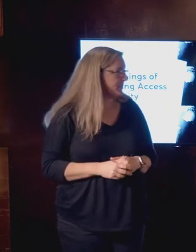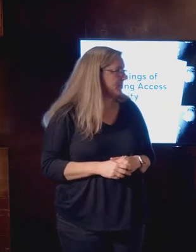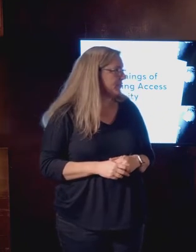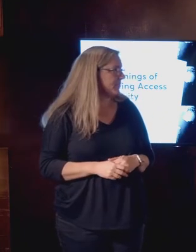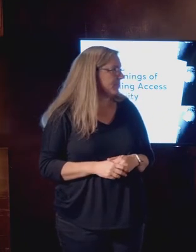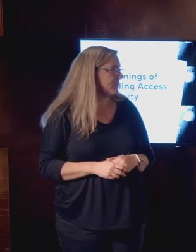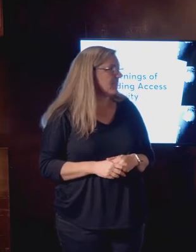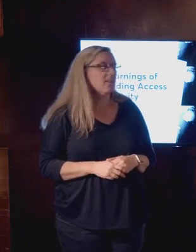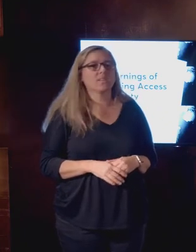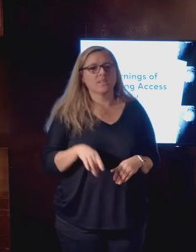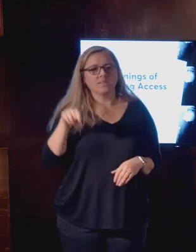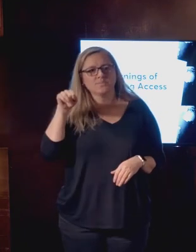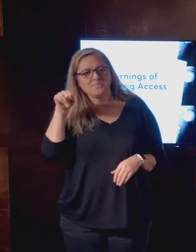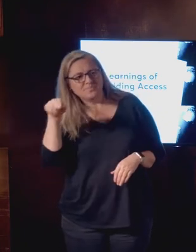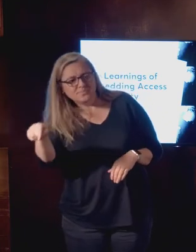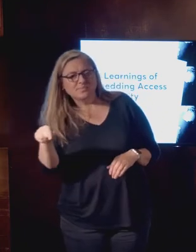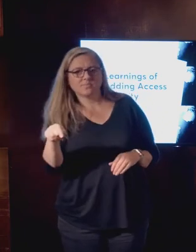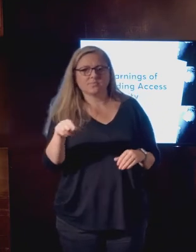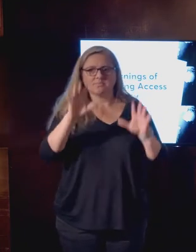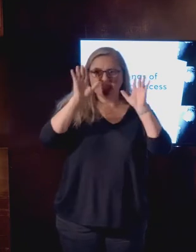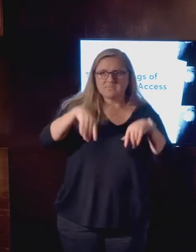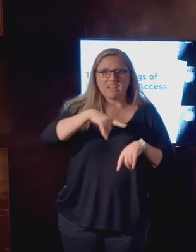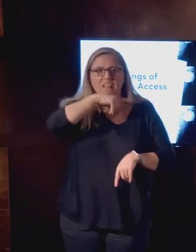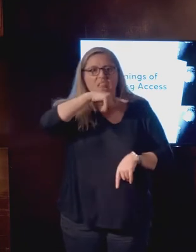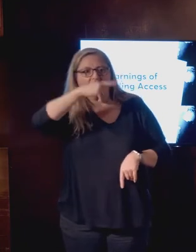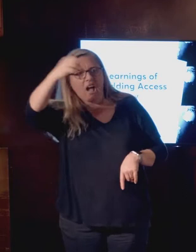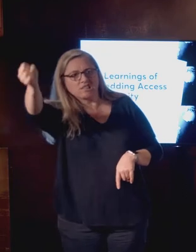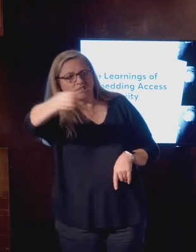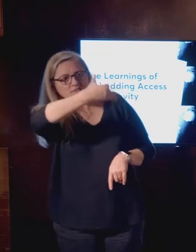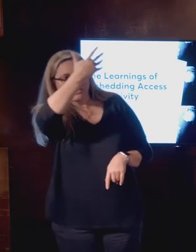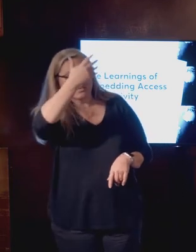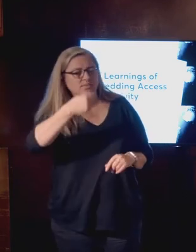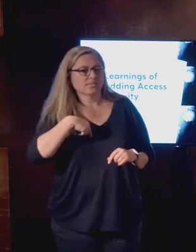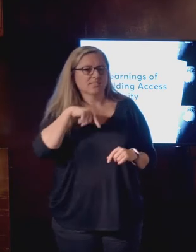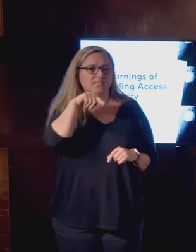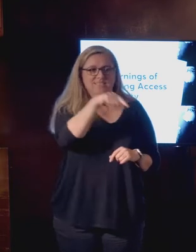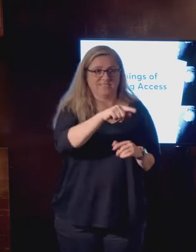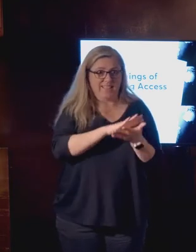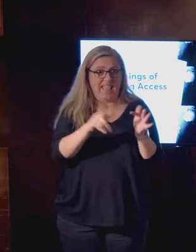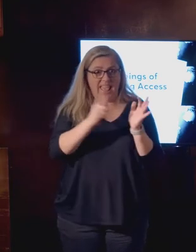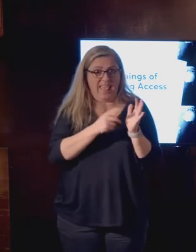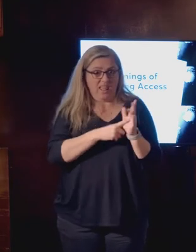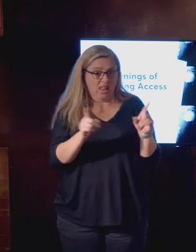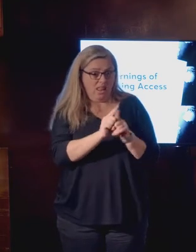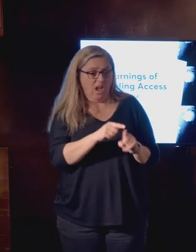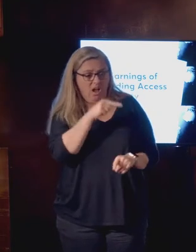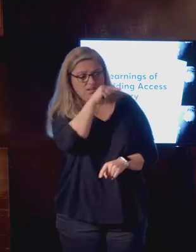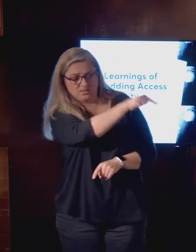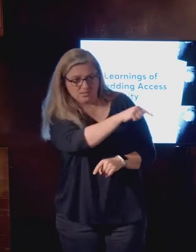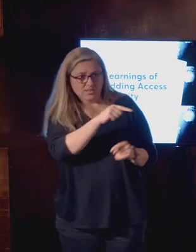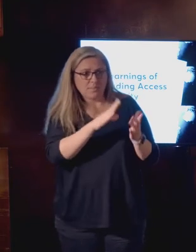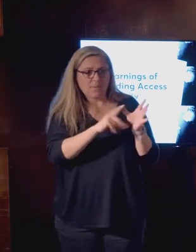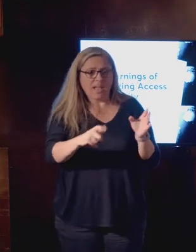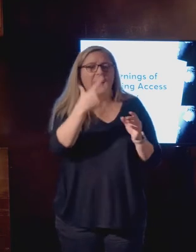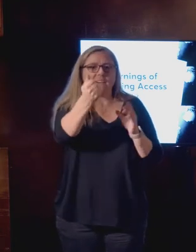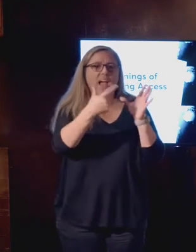A bit of a test of the stage text. The hideous lights of many productions are a particular kind of hell for people like Mac, have an acquired